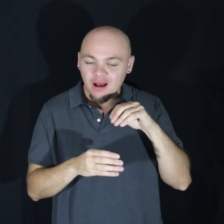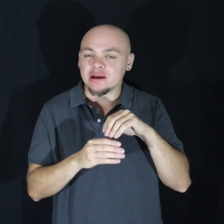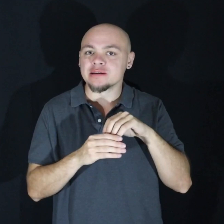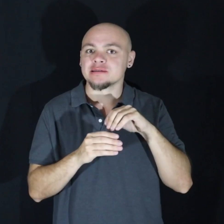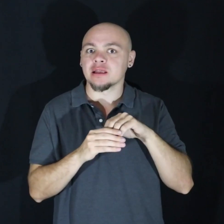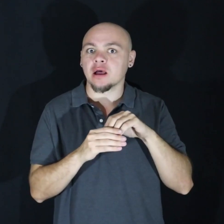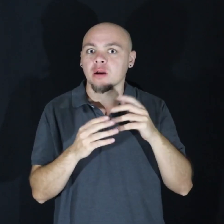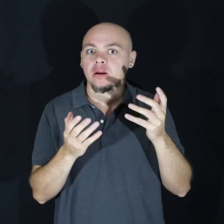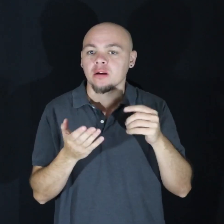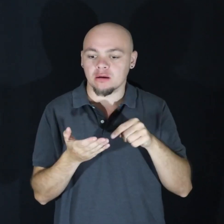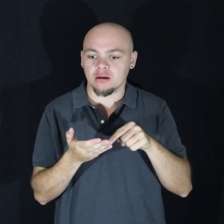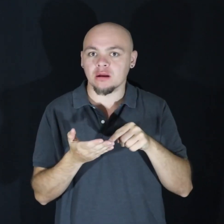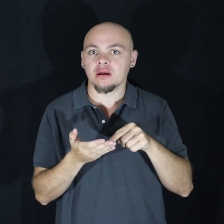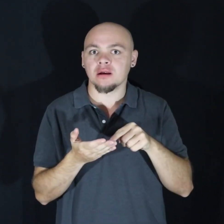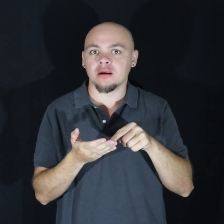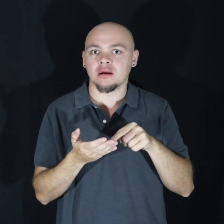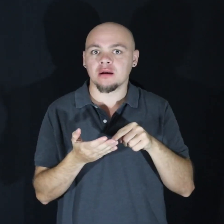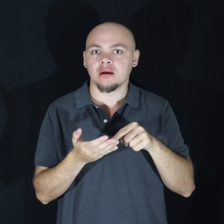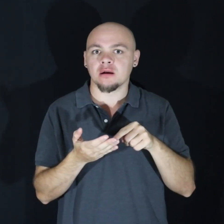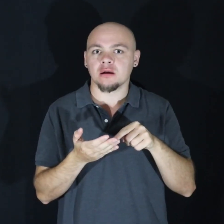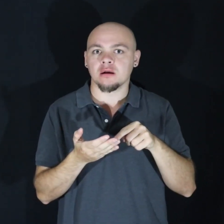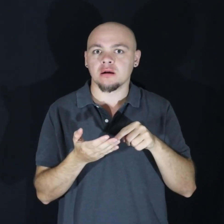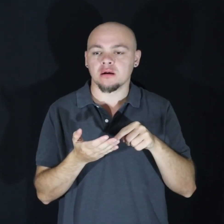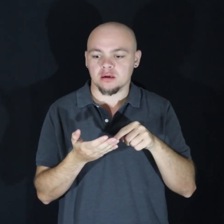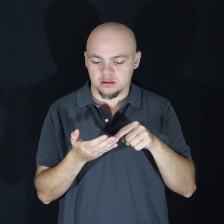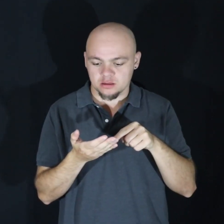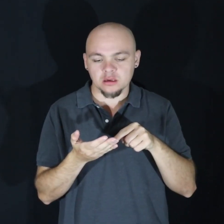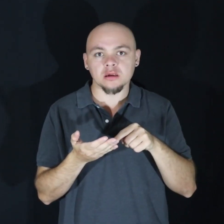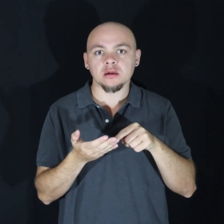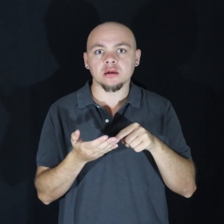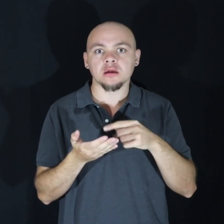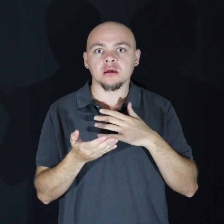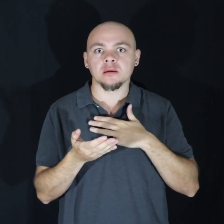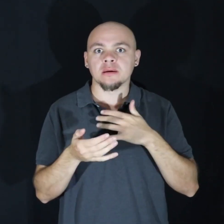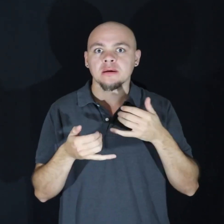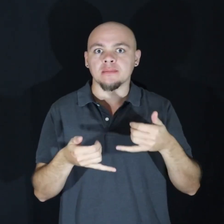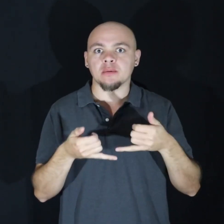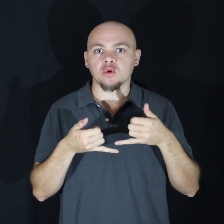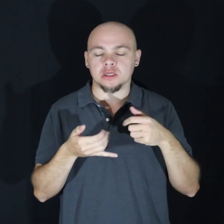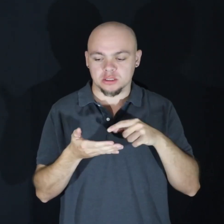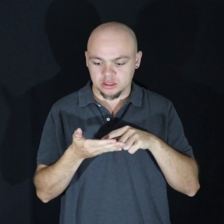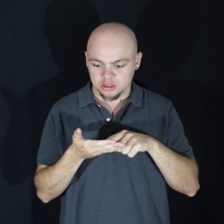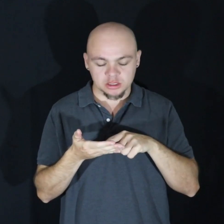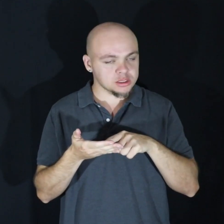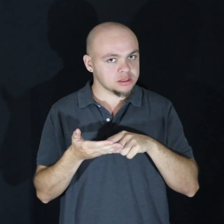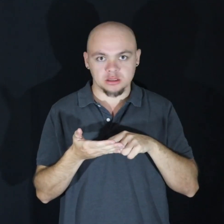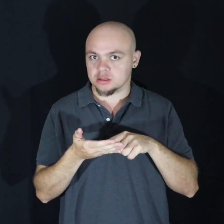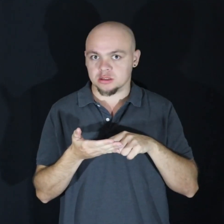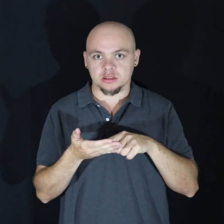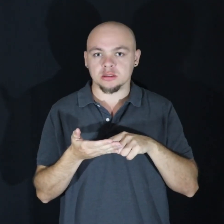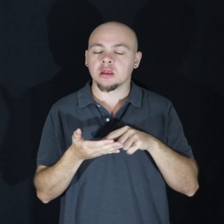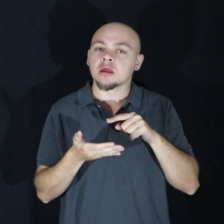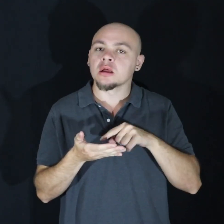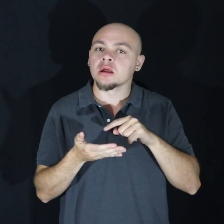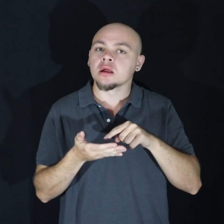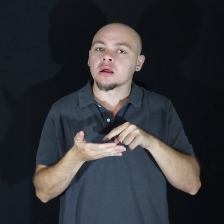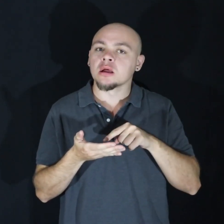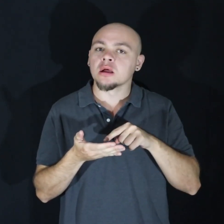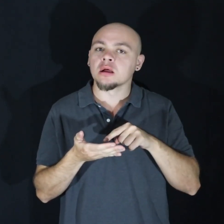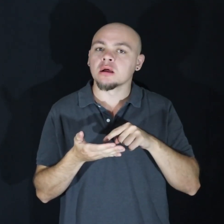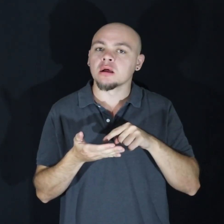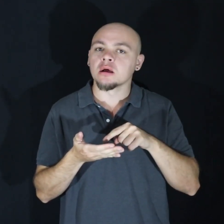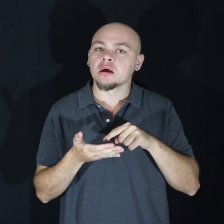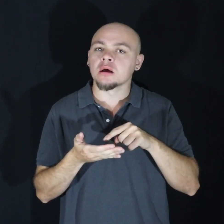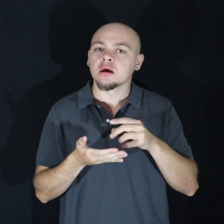inside is the very opposite of my grand prize. Instead, a perfectly formed